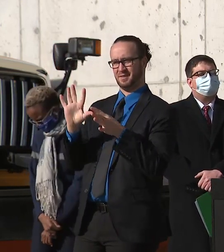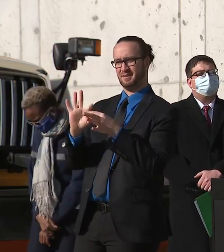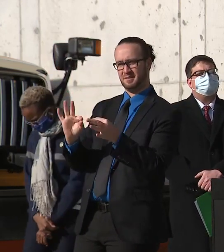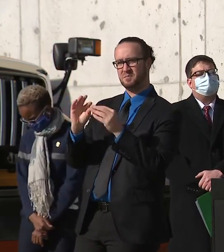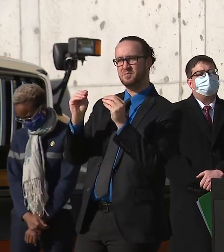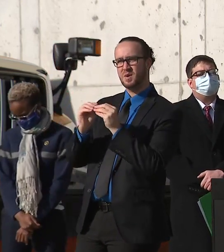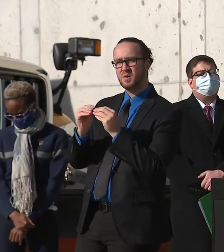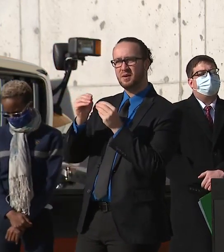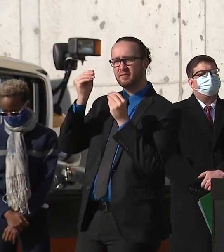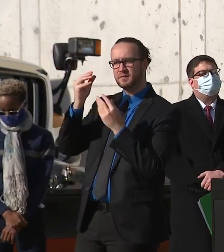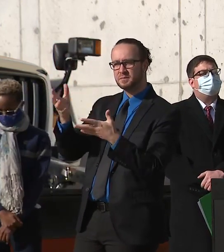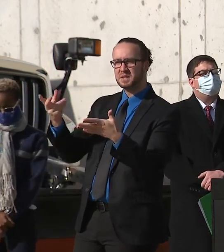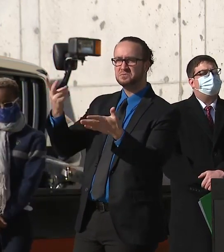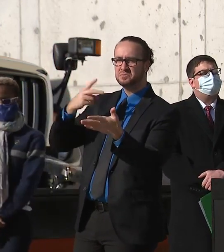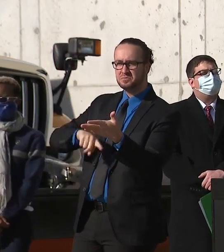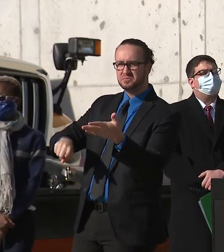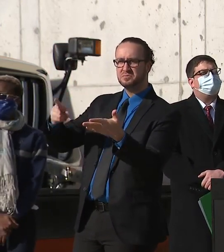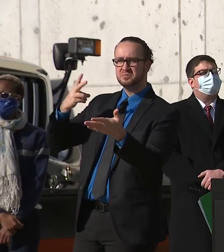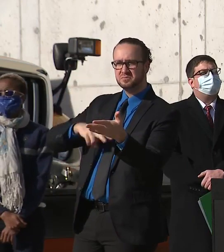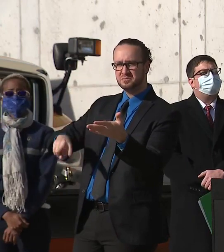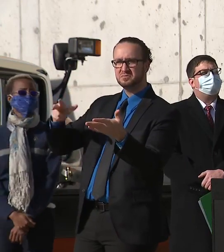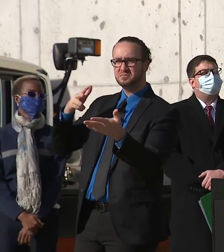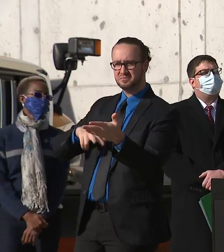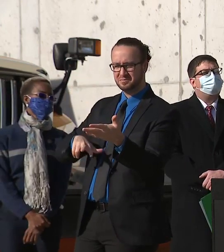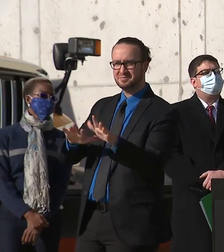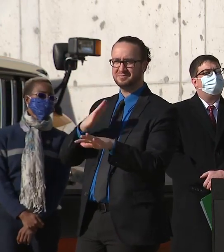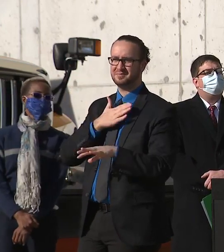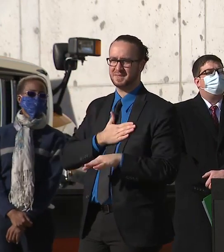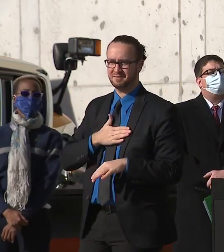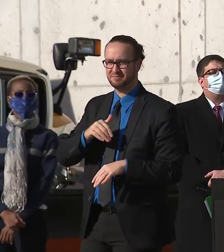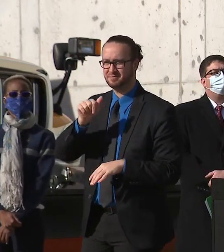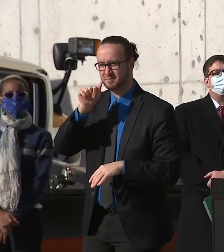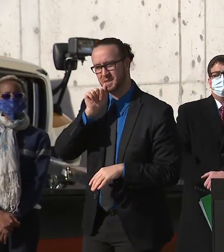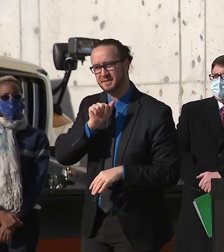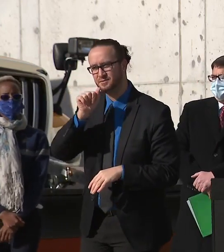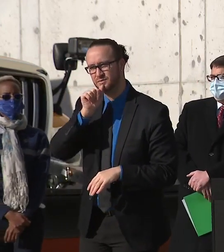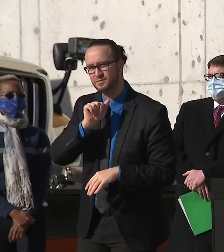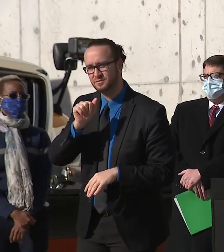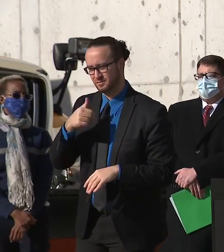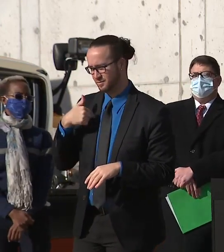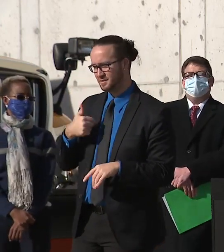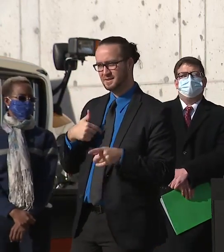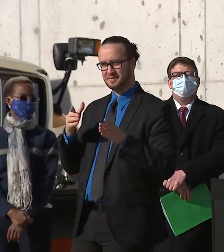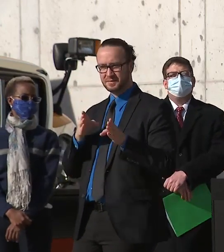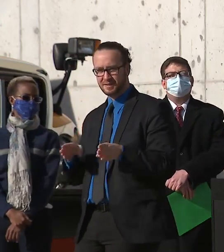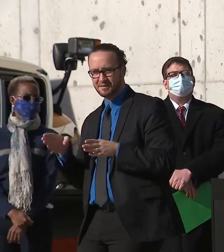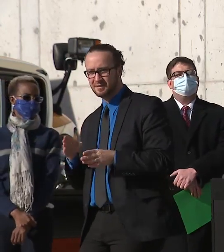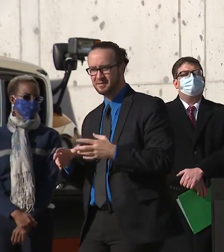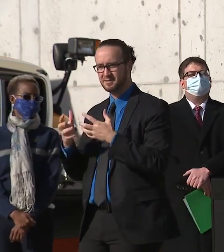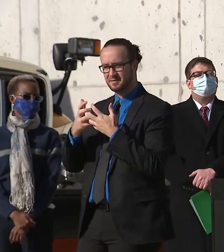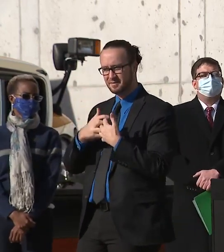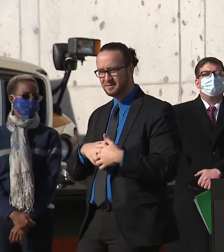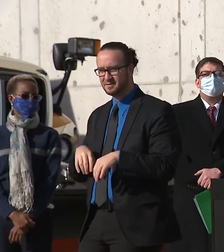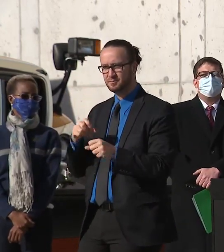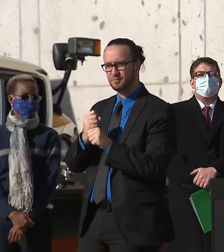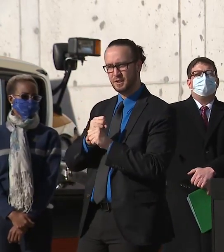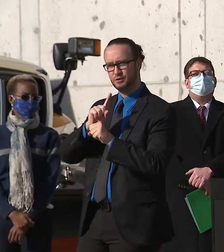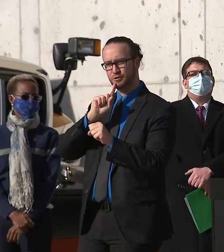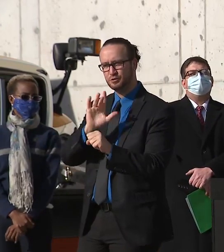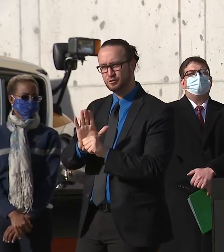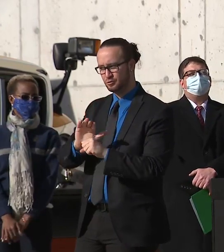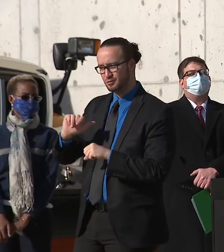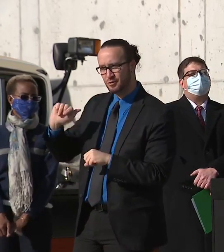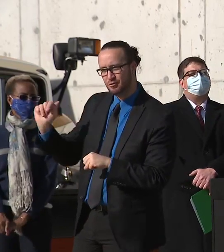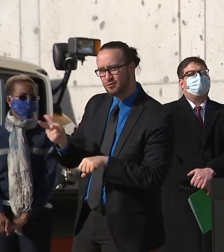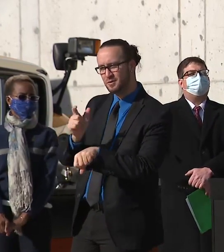you guys to stand by as we do the necessary work before we make the further announcements. But what the residents want to hear is that the service